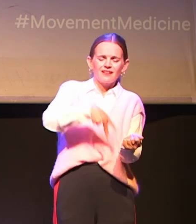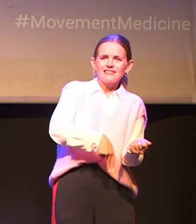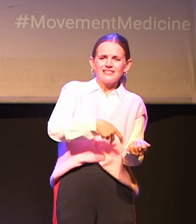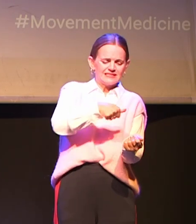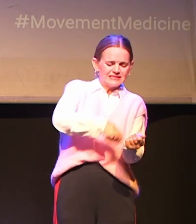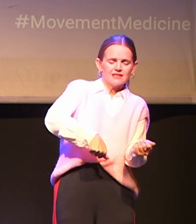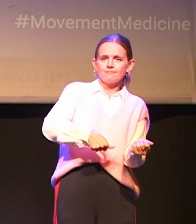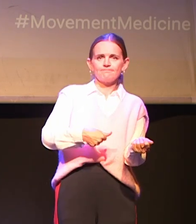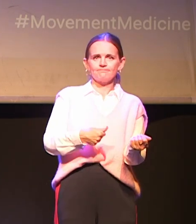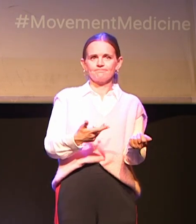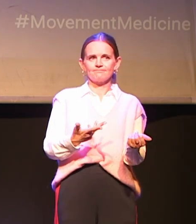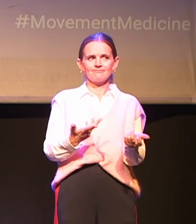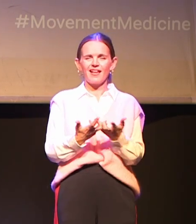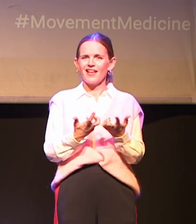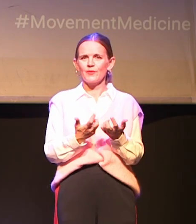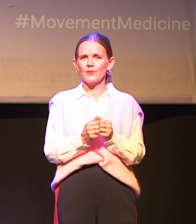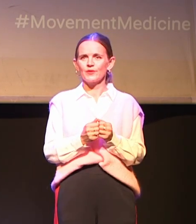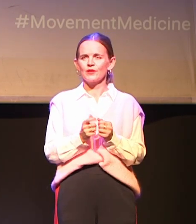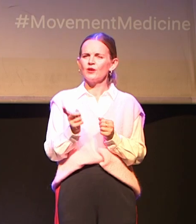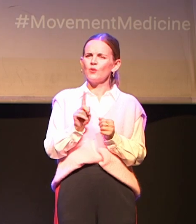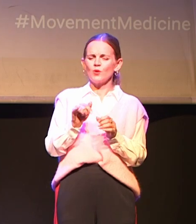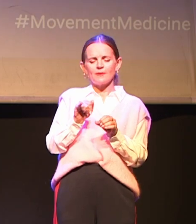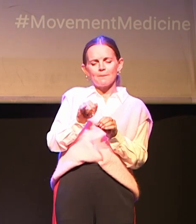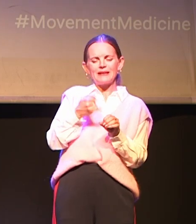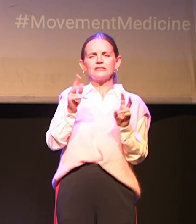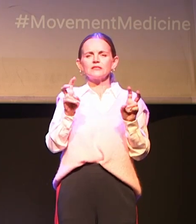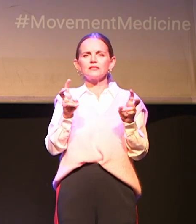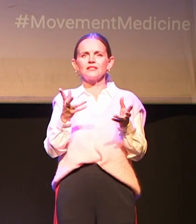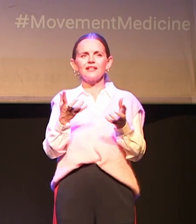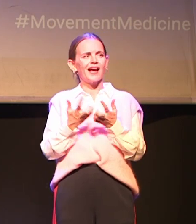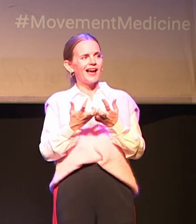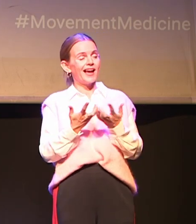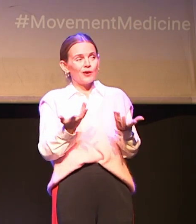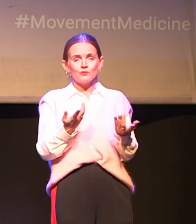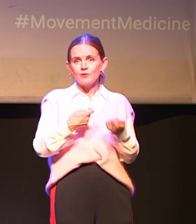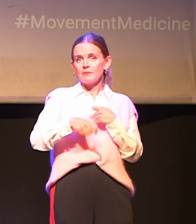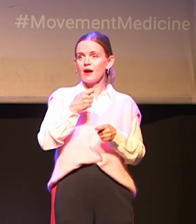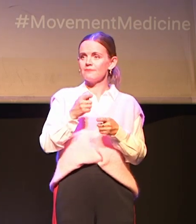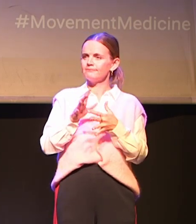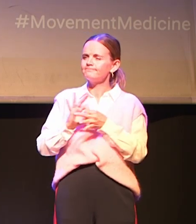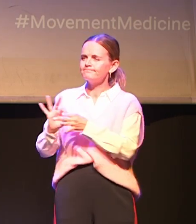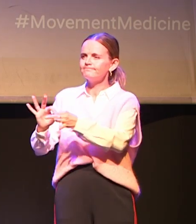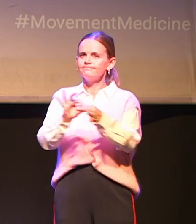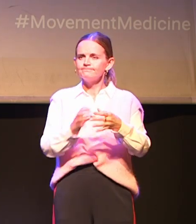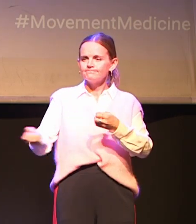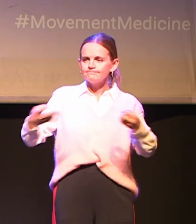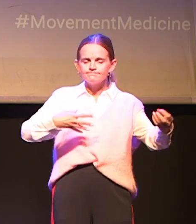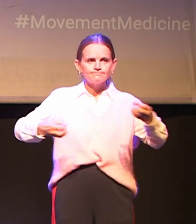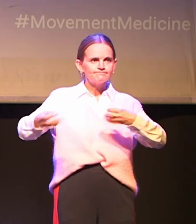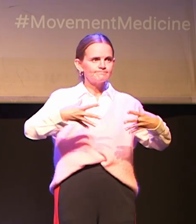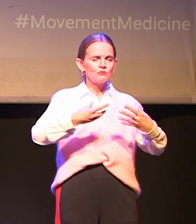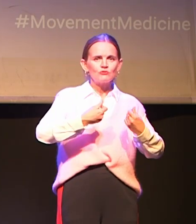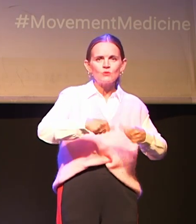like expansion, what is the medicine here, what is the learning here, how do I become resource, how do we collectivize resource, so we're not